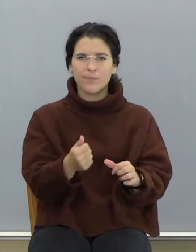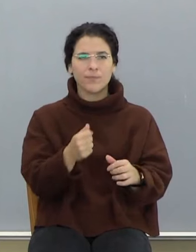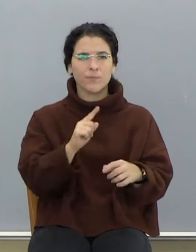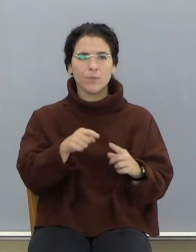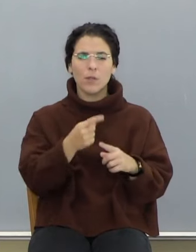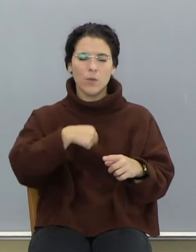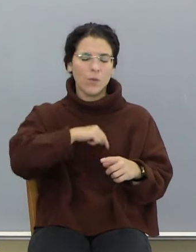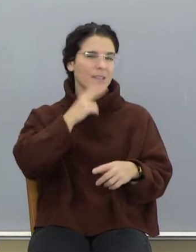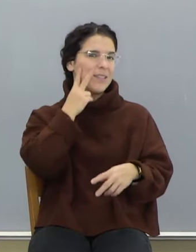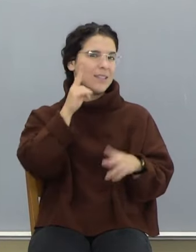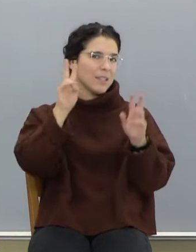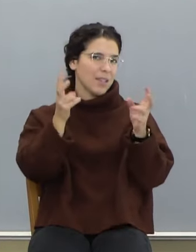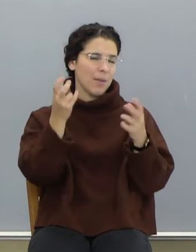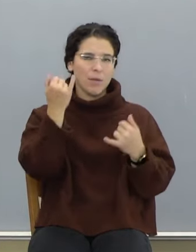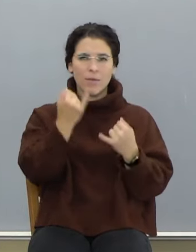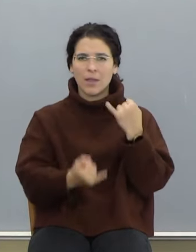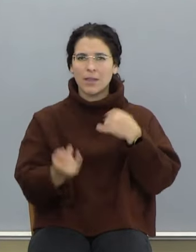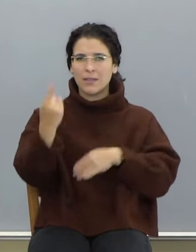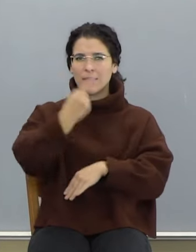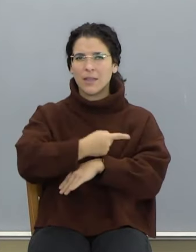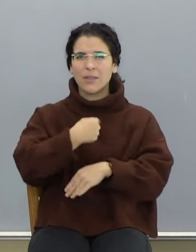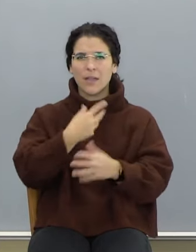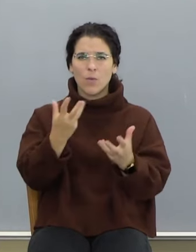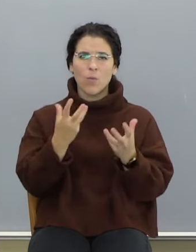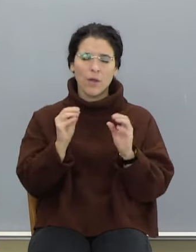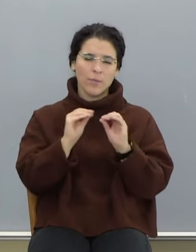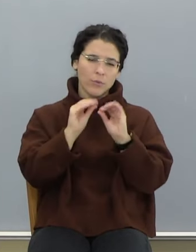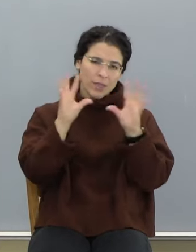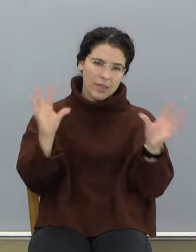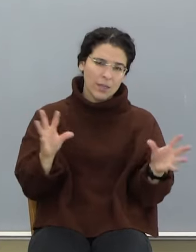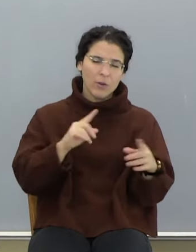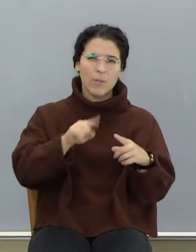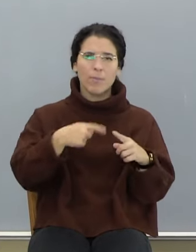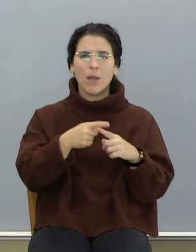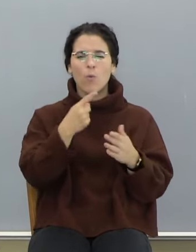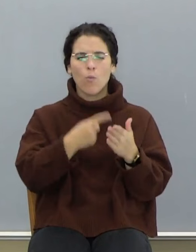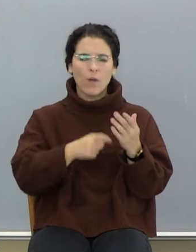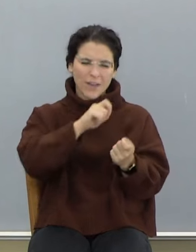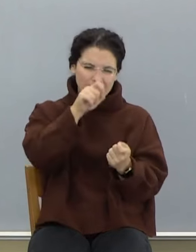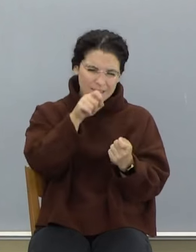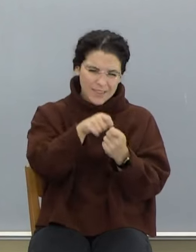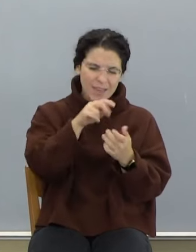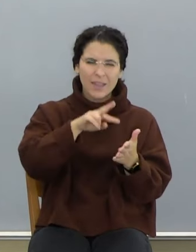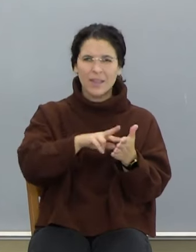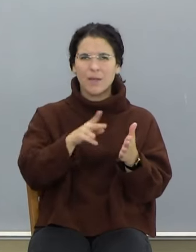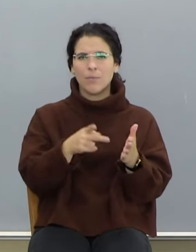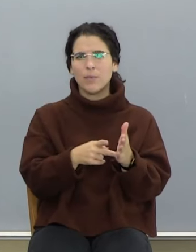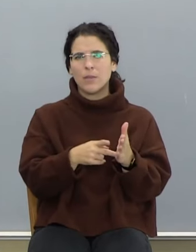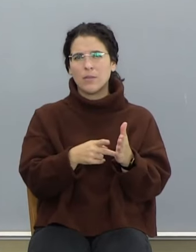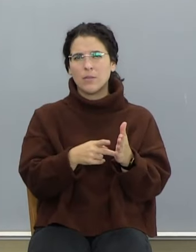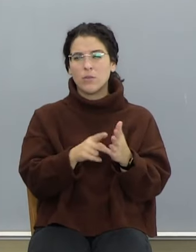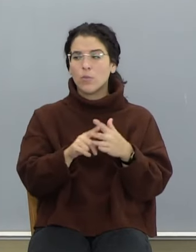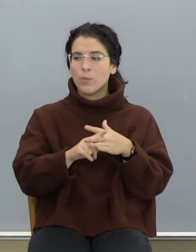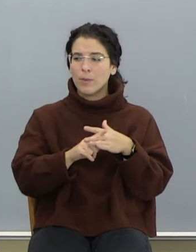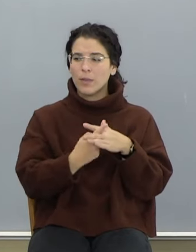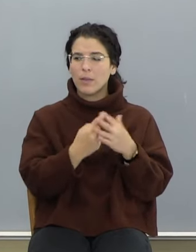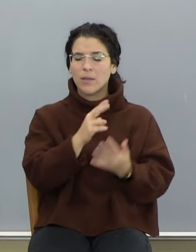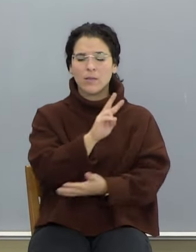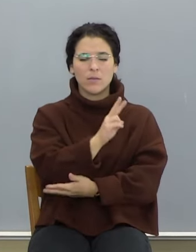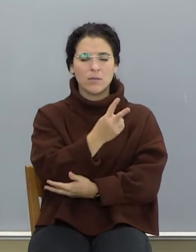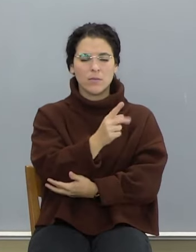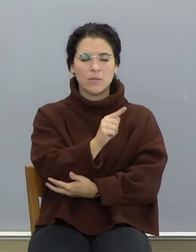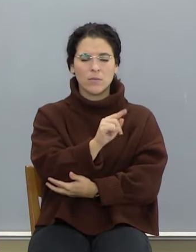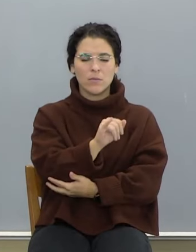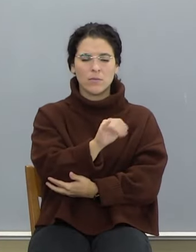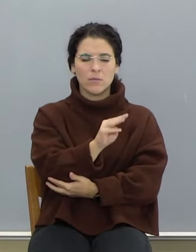issue of the last days, we want to bring a little bit of clarity regarding exactly what that is. So we're going to begin here, 2 Timothy